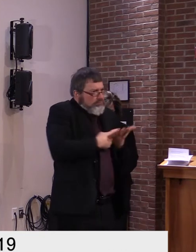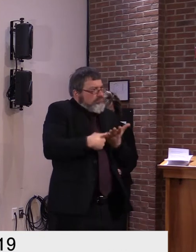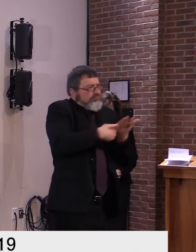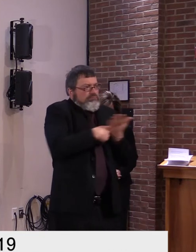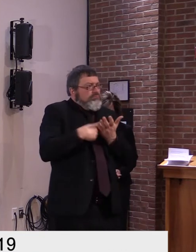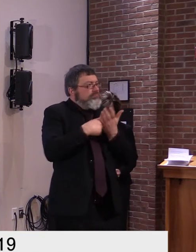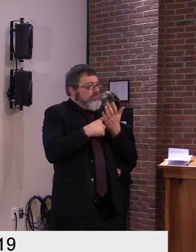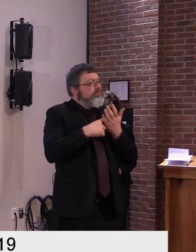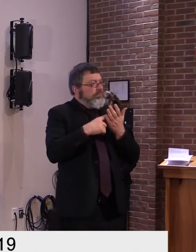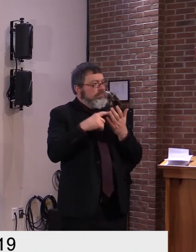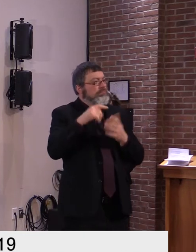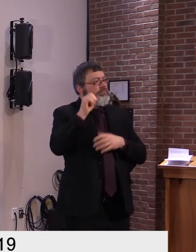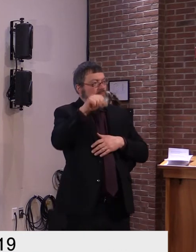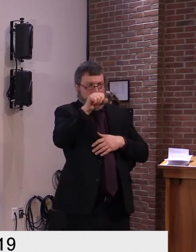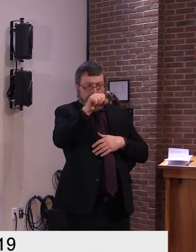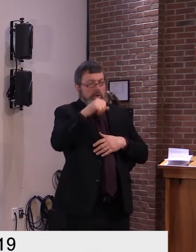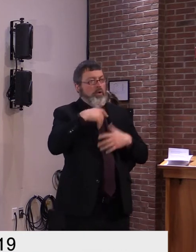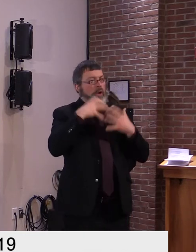possible.